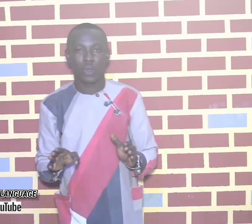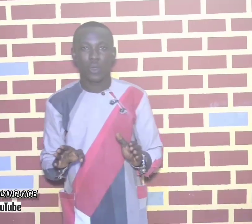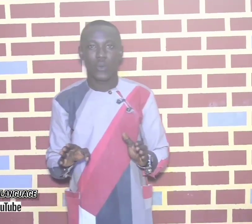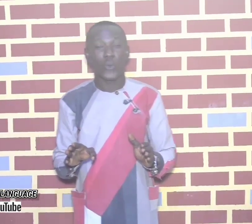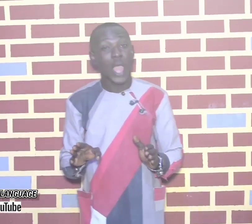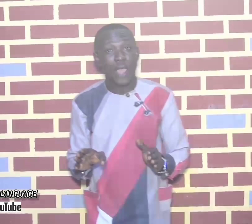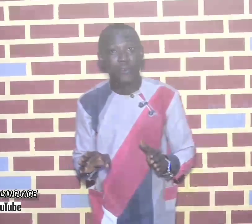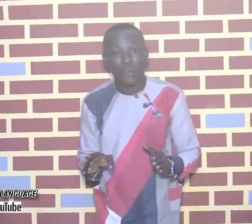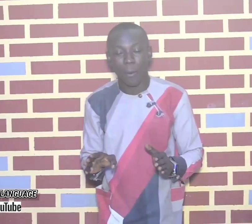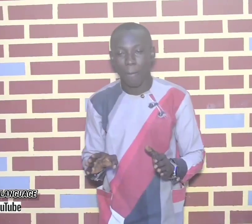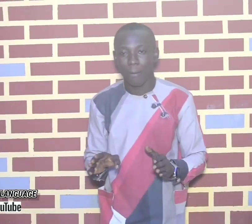Where are you from?